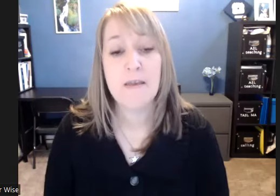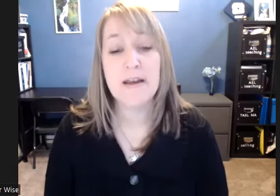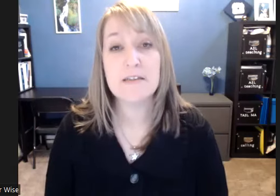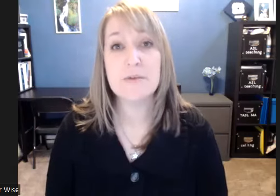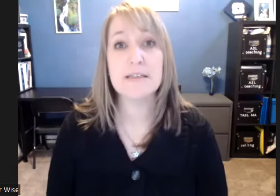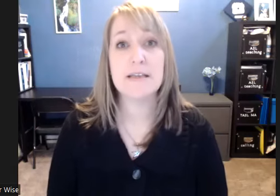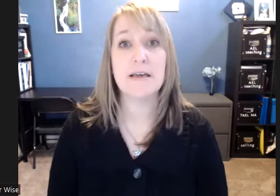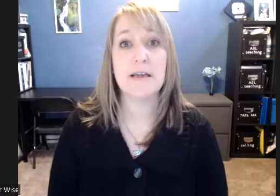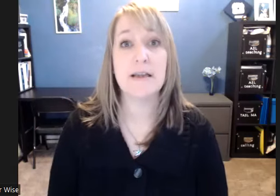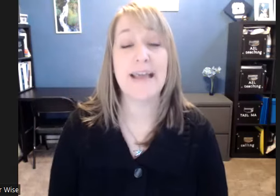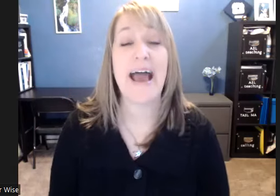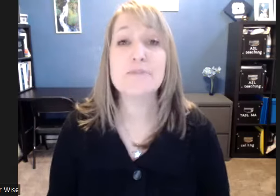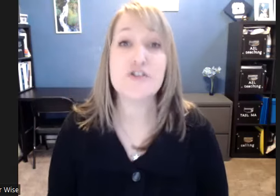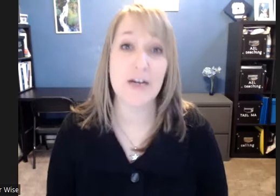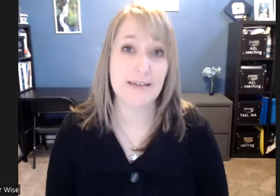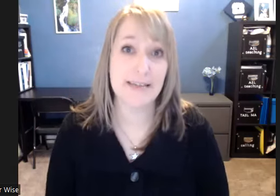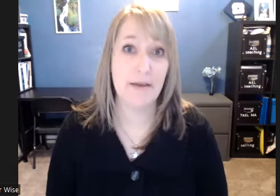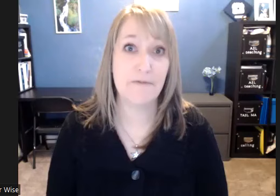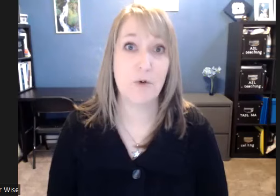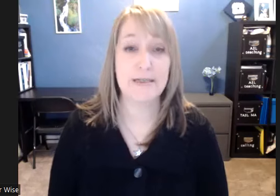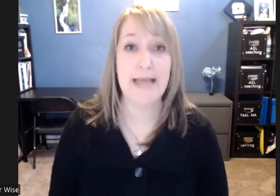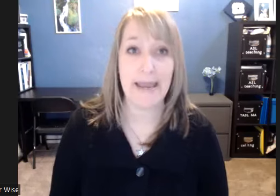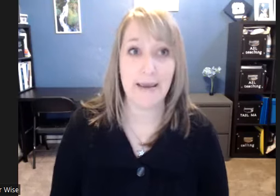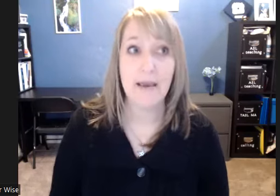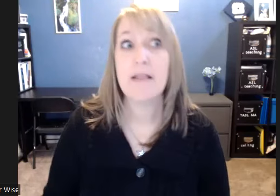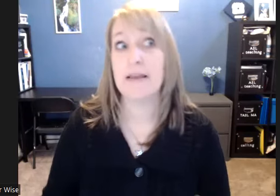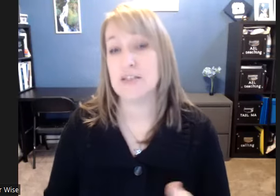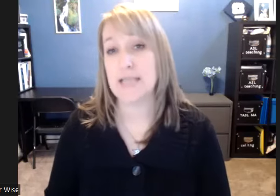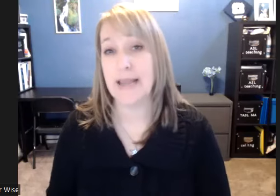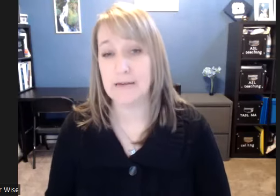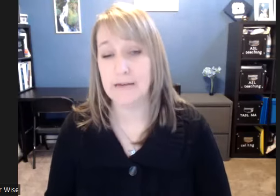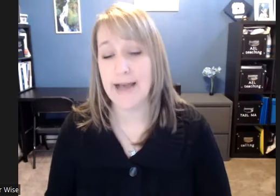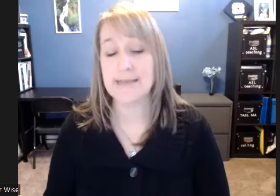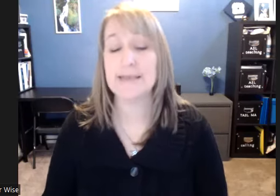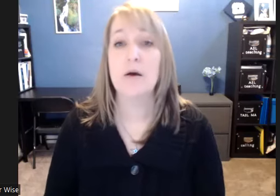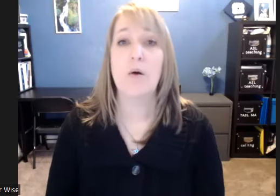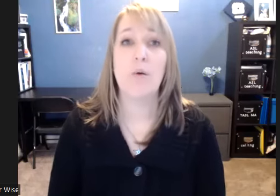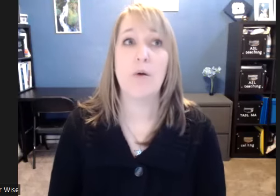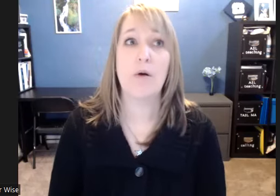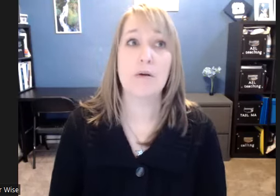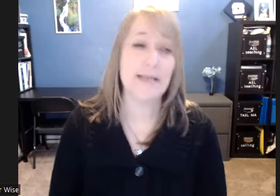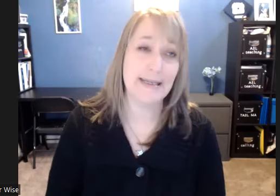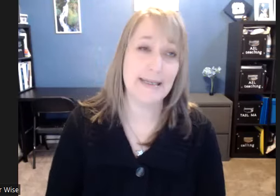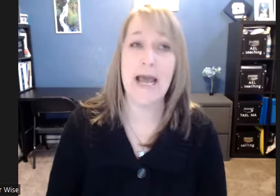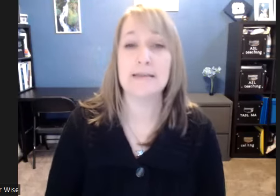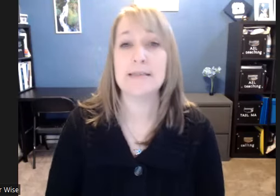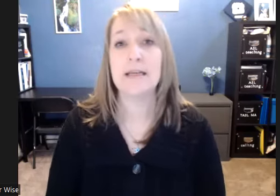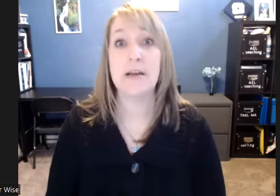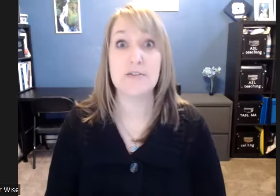The next one is the abstract sign for take, like to take a class or take a test. It also